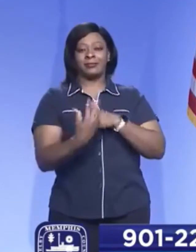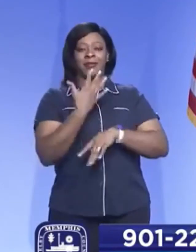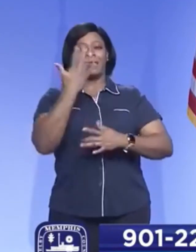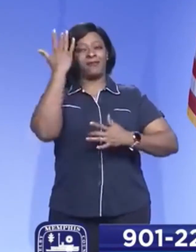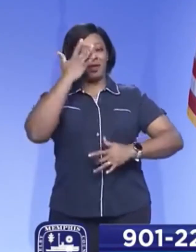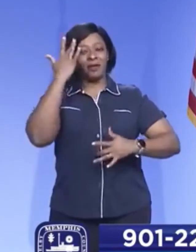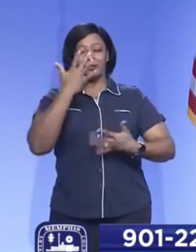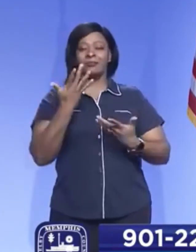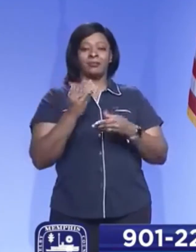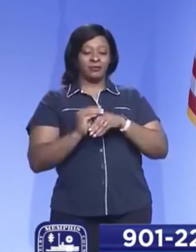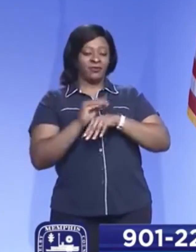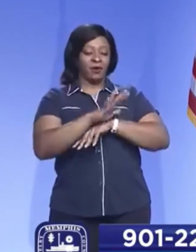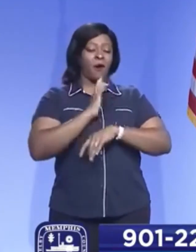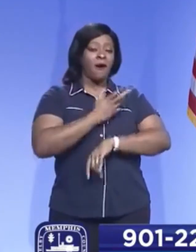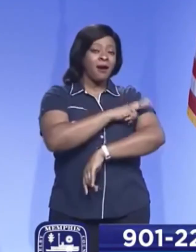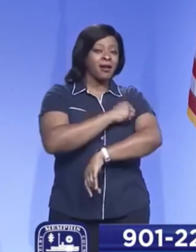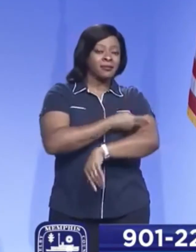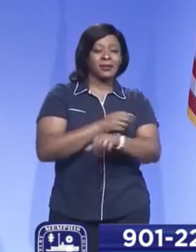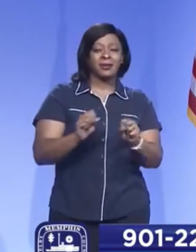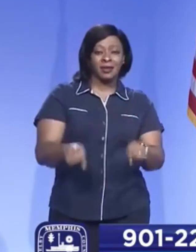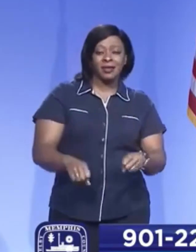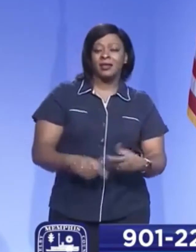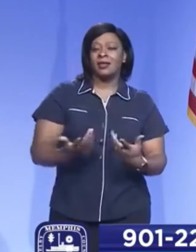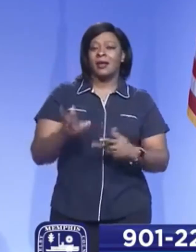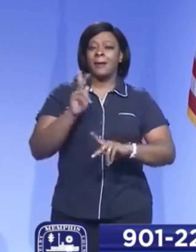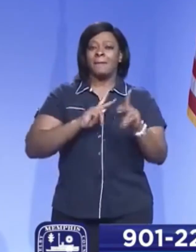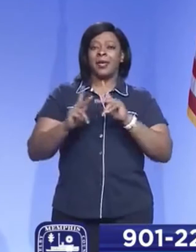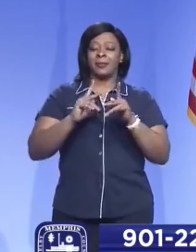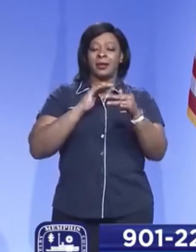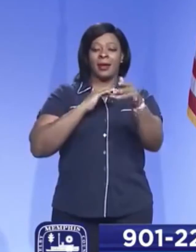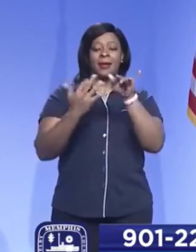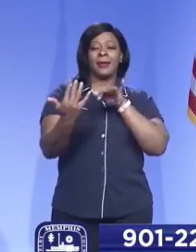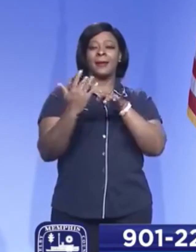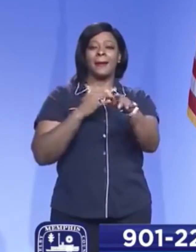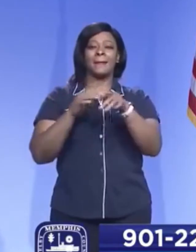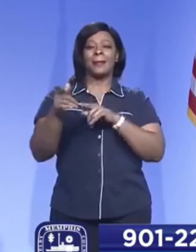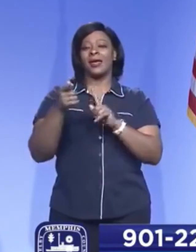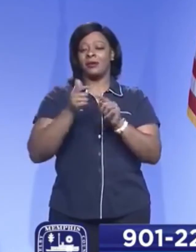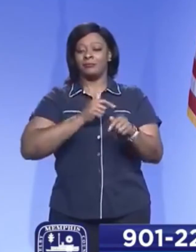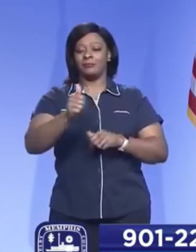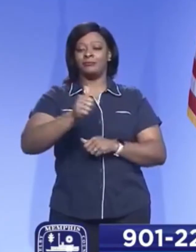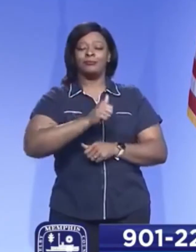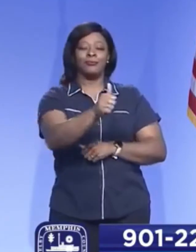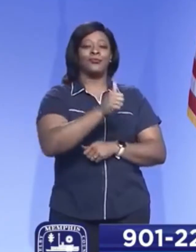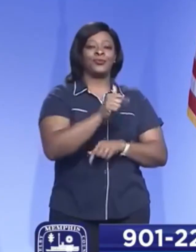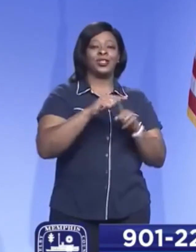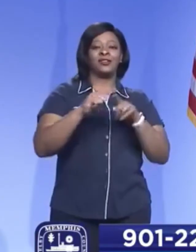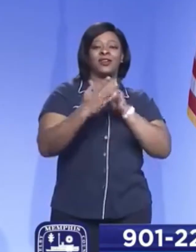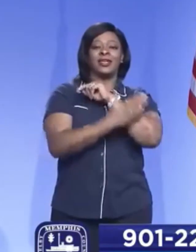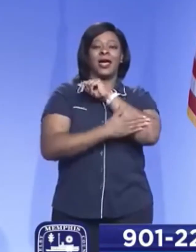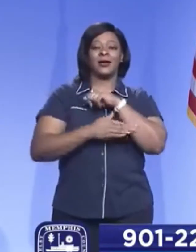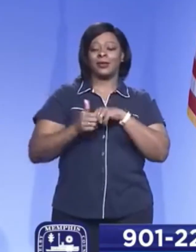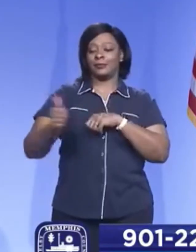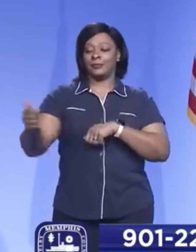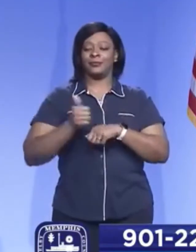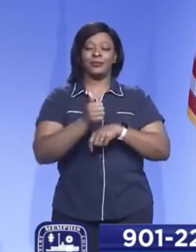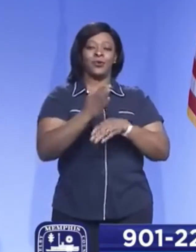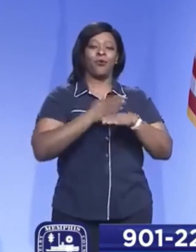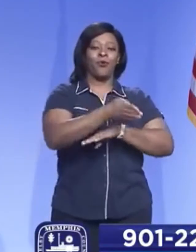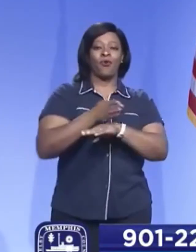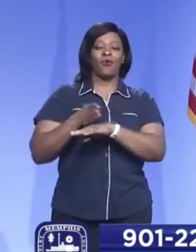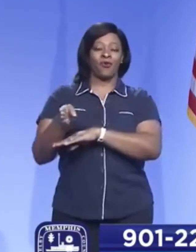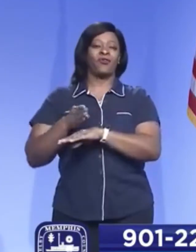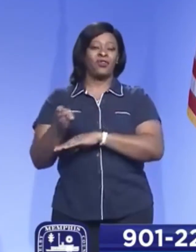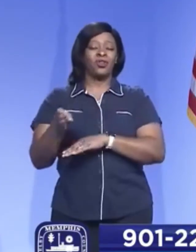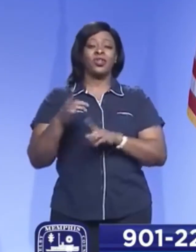our hospitalizations, as well as people come in and out and back and forth between counties. So our ability to